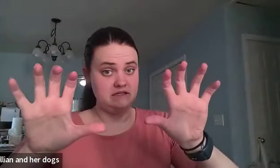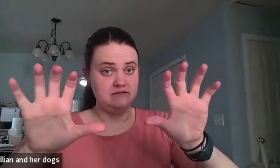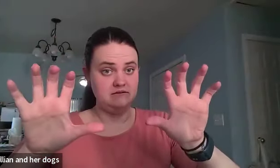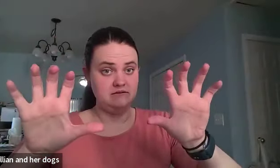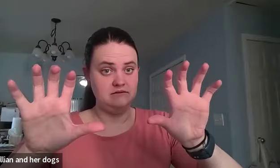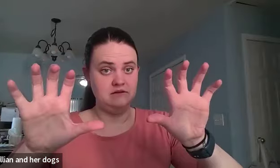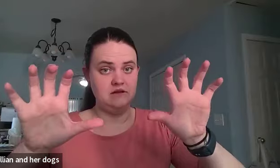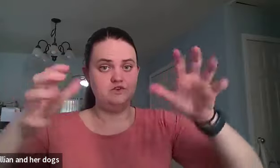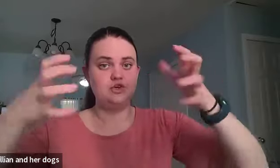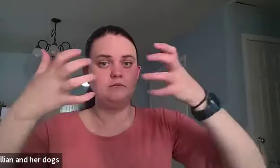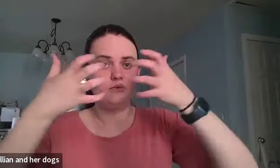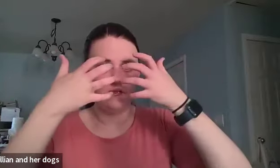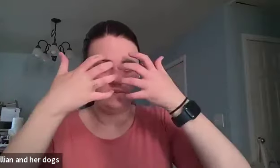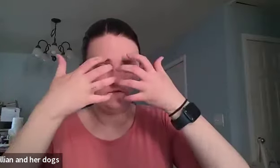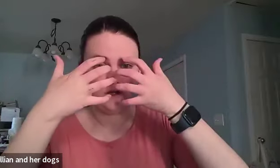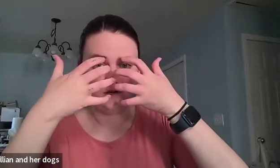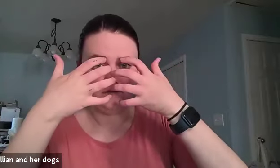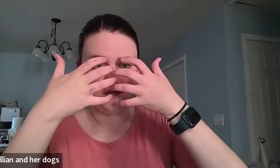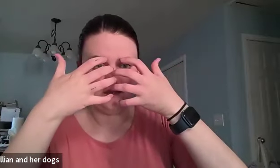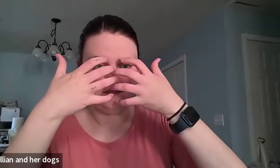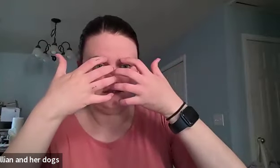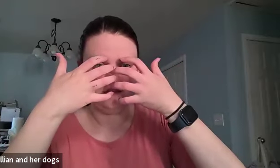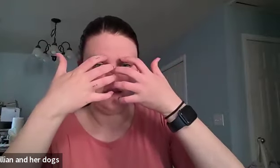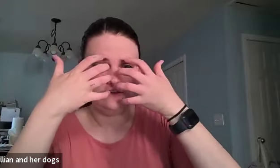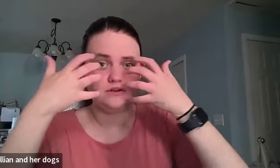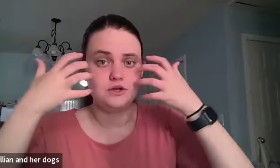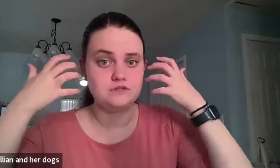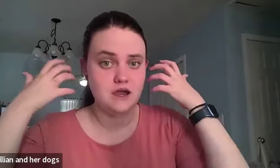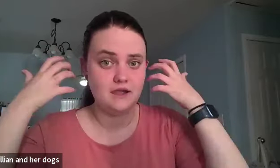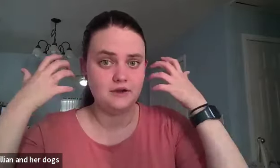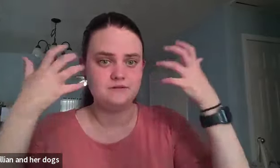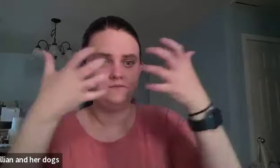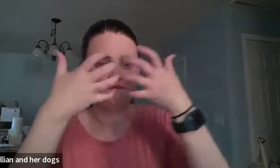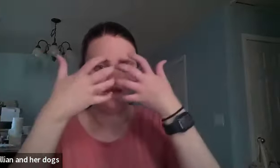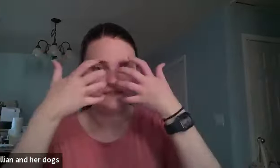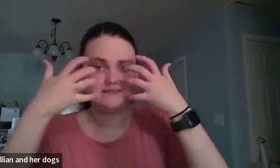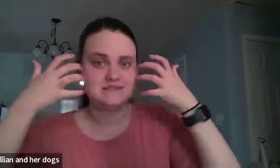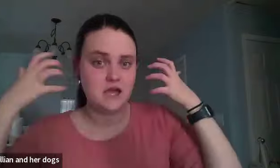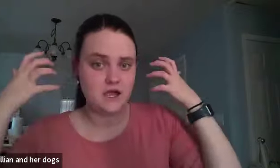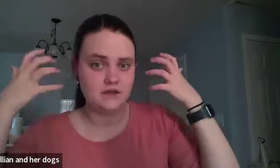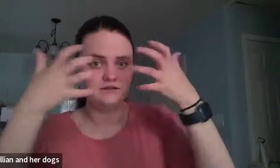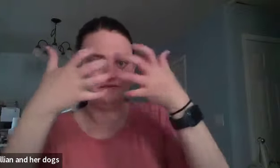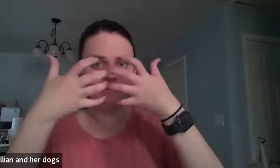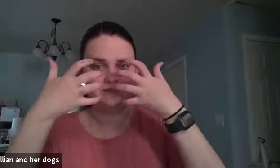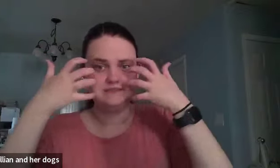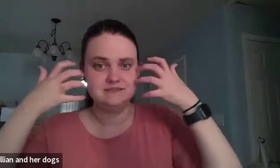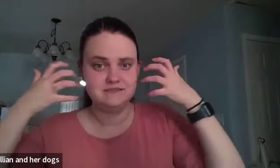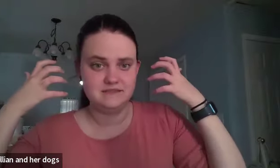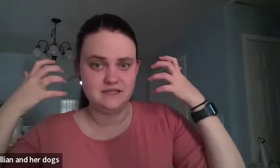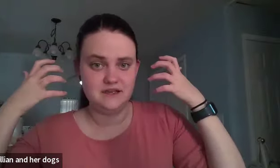bent. You're going to bring them in front of your face and you're going to go tiger, tiger,